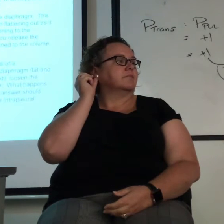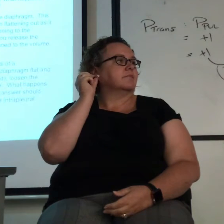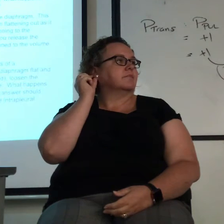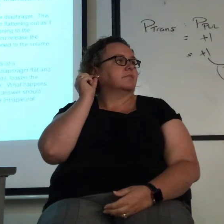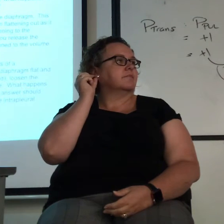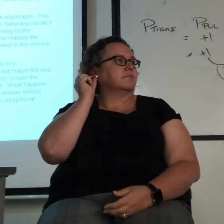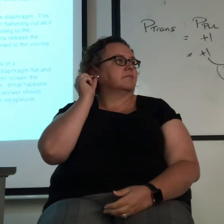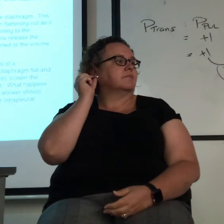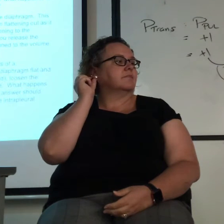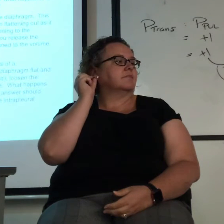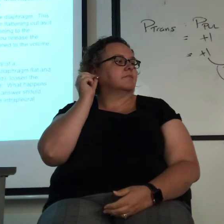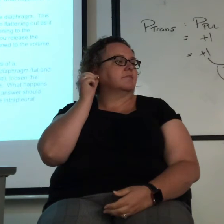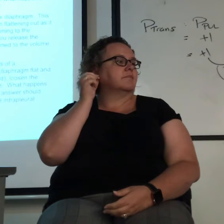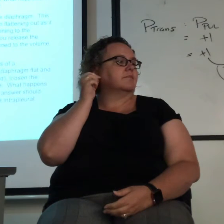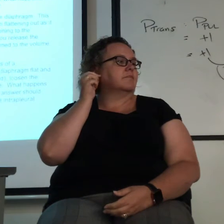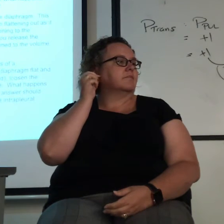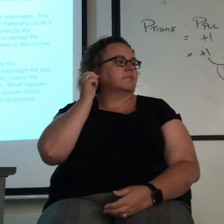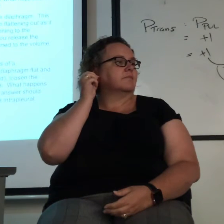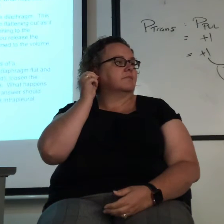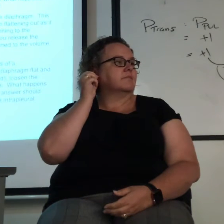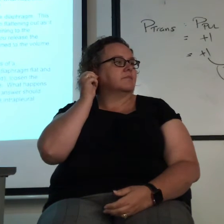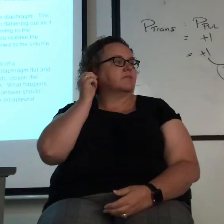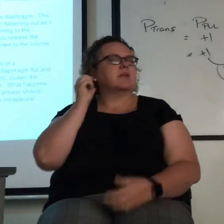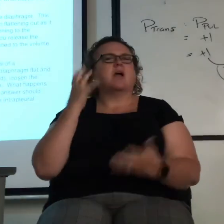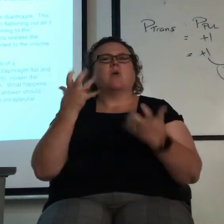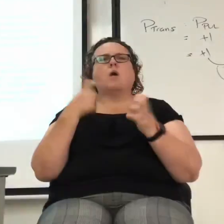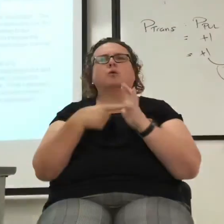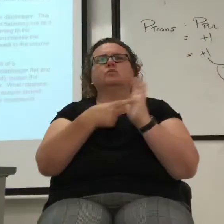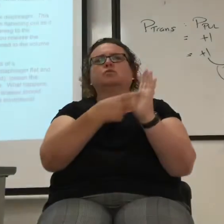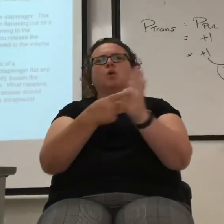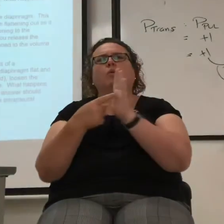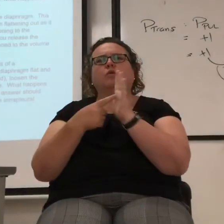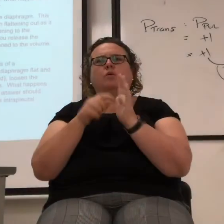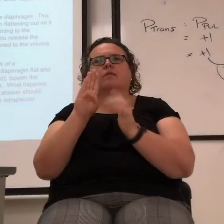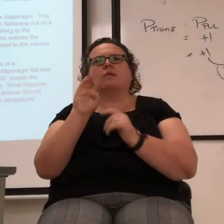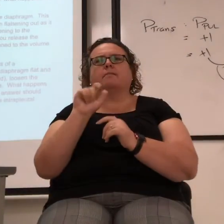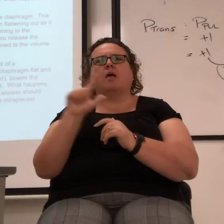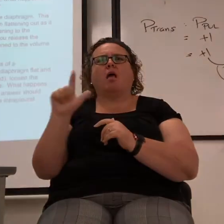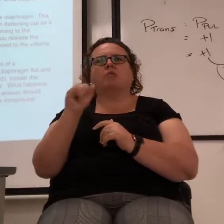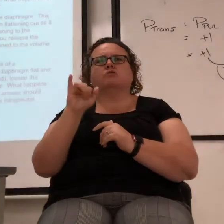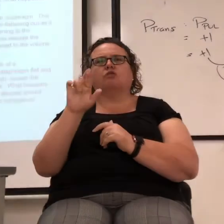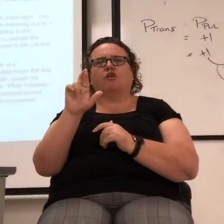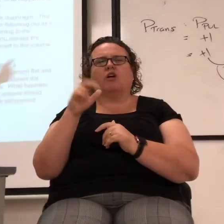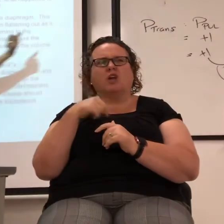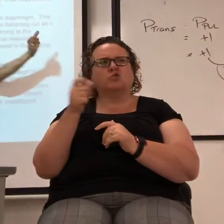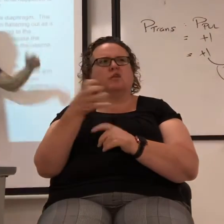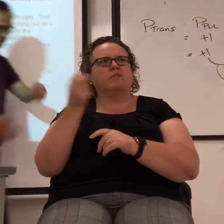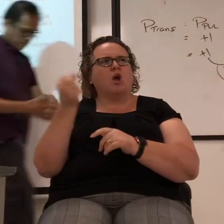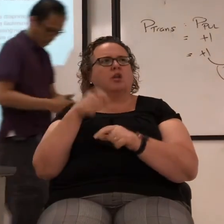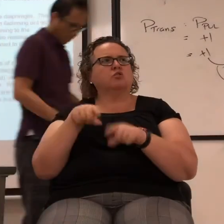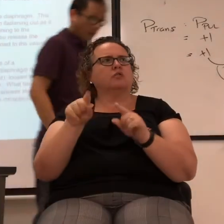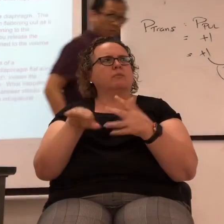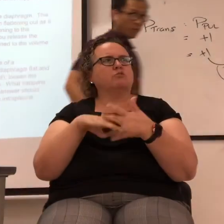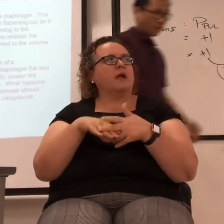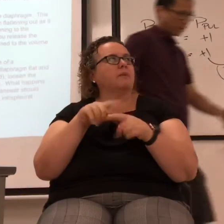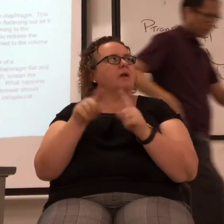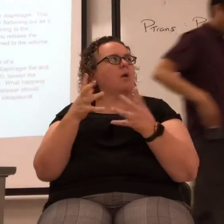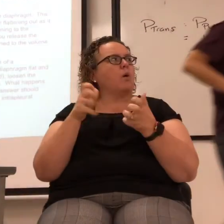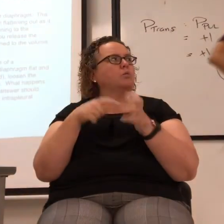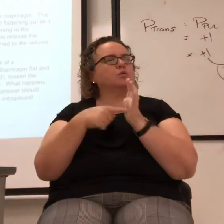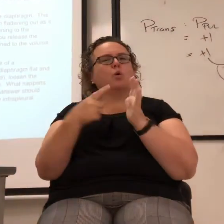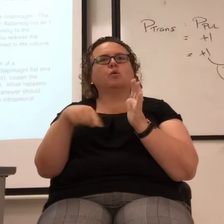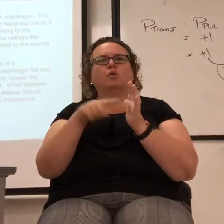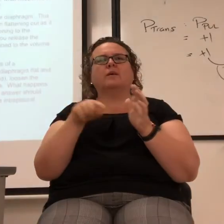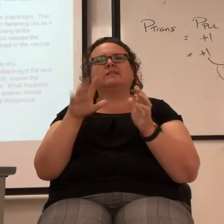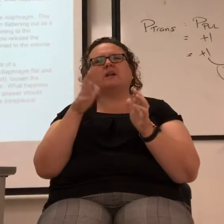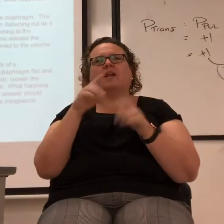Now I want to show you the bell jar. I should have got it real quick. Let me get it for you. It kind of like shows this in model form.